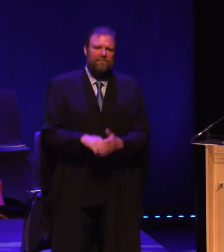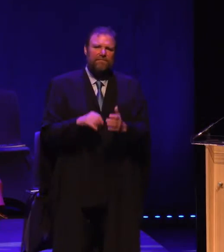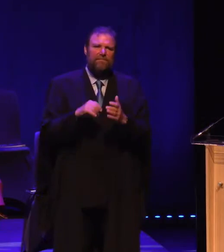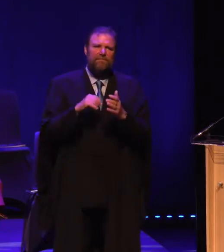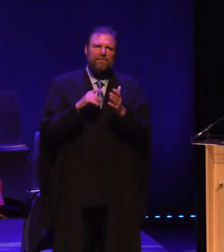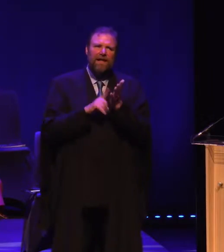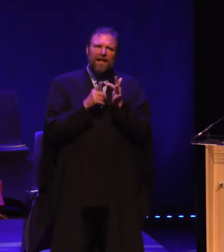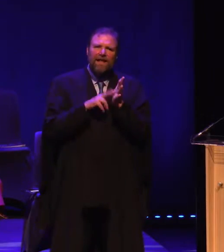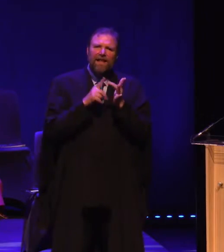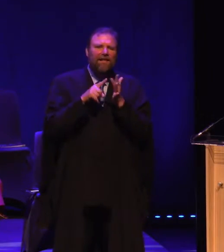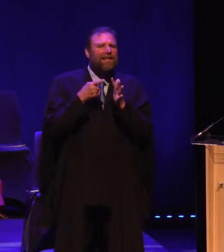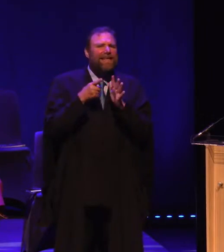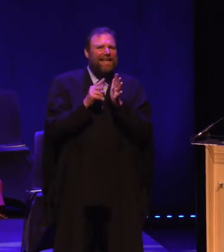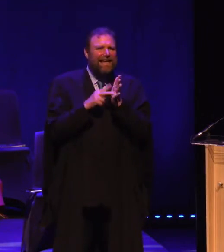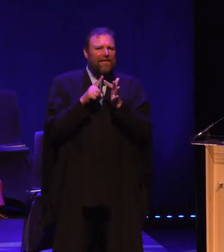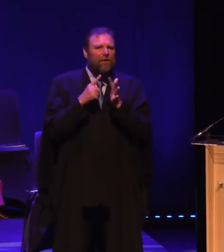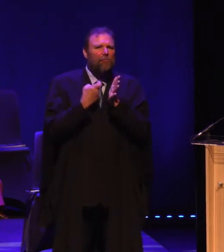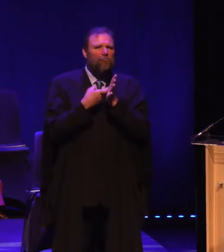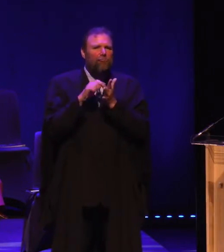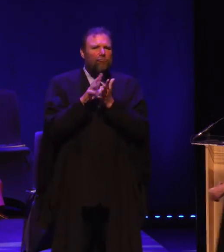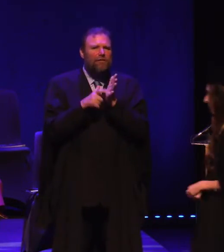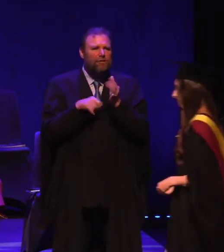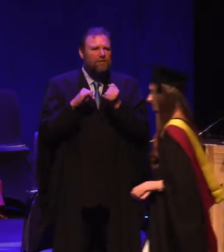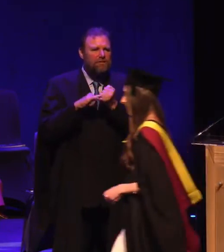Livy Eve Richards.